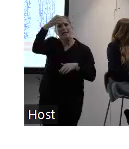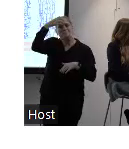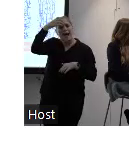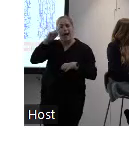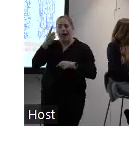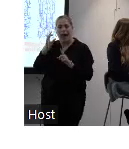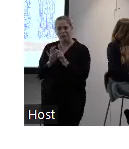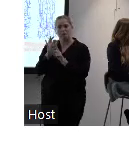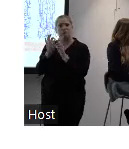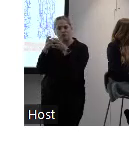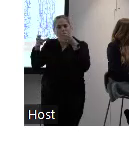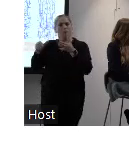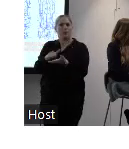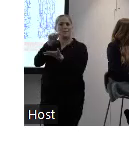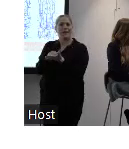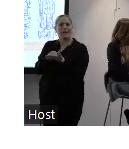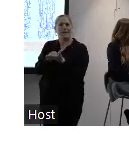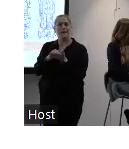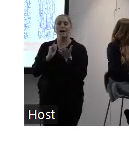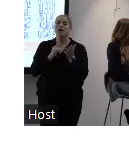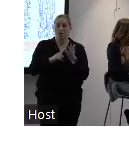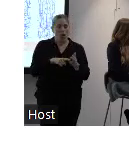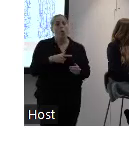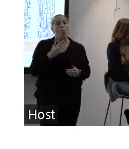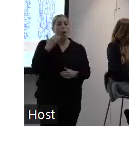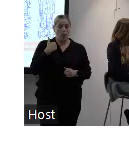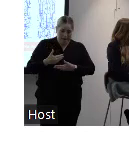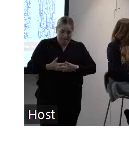it's a very sensitive, vulnerable time during development.